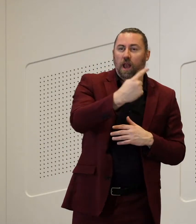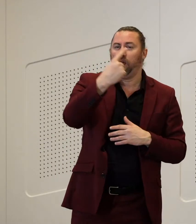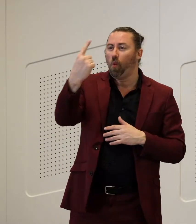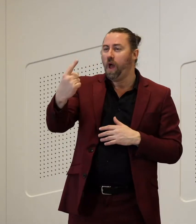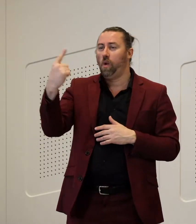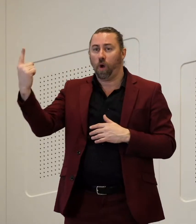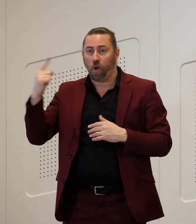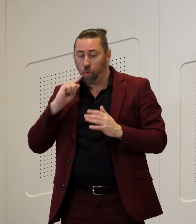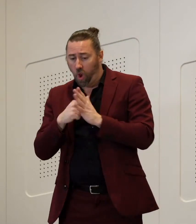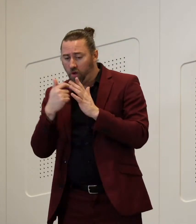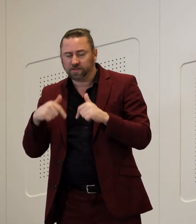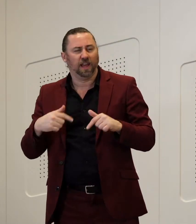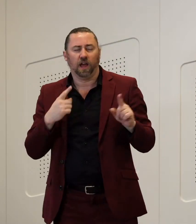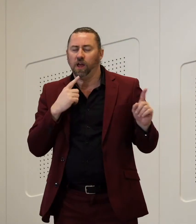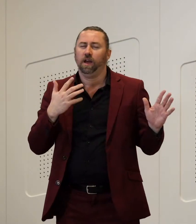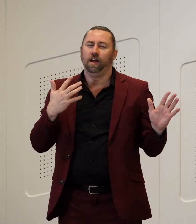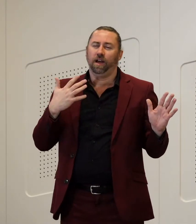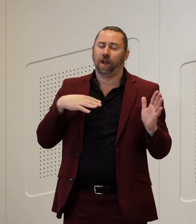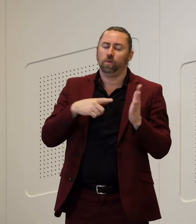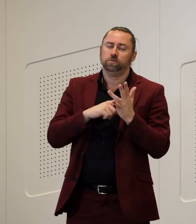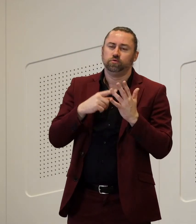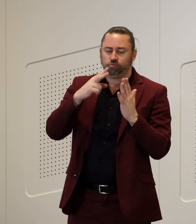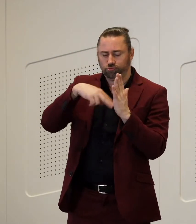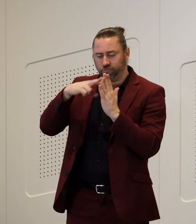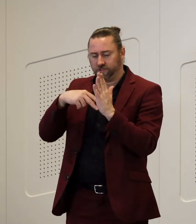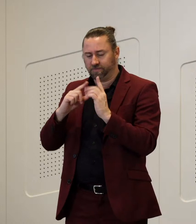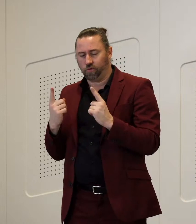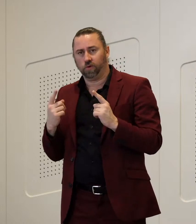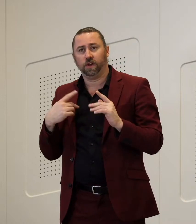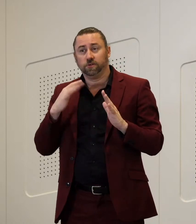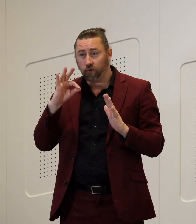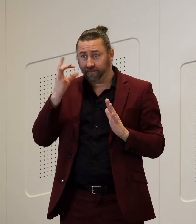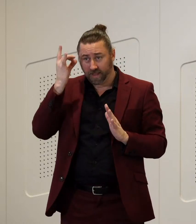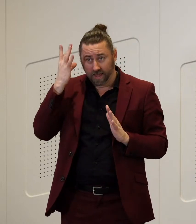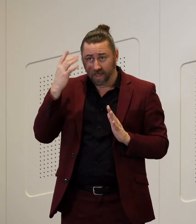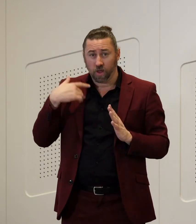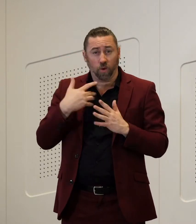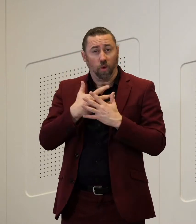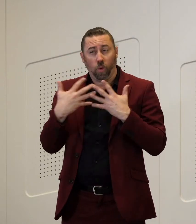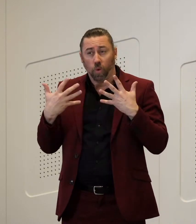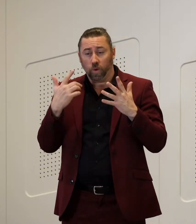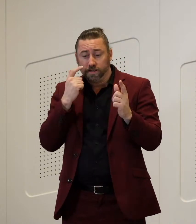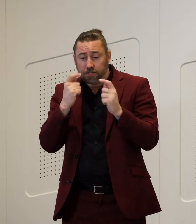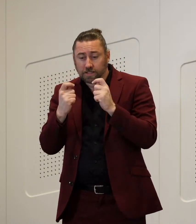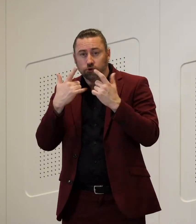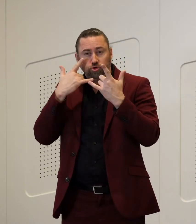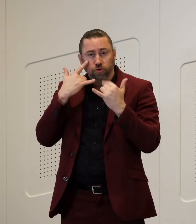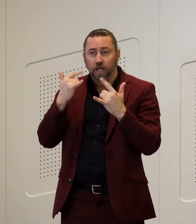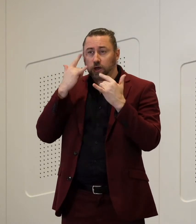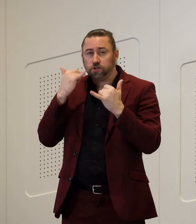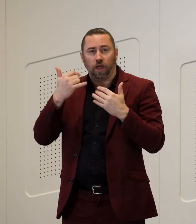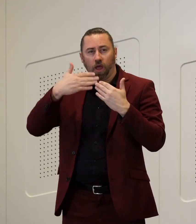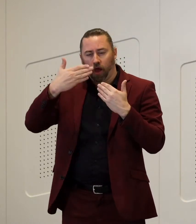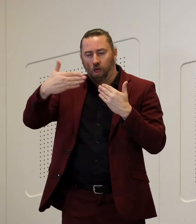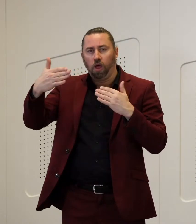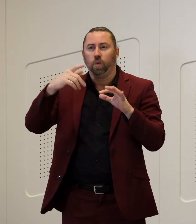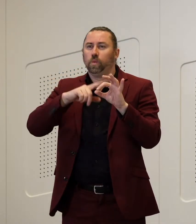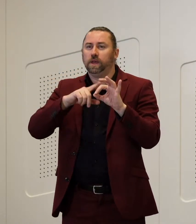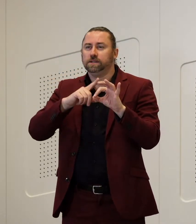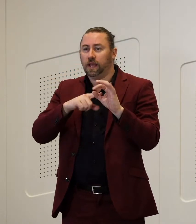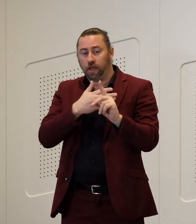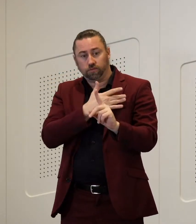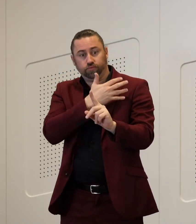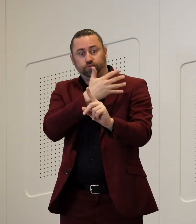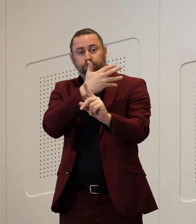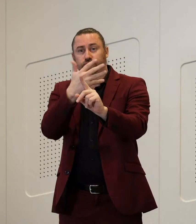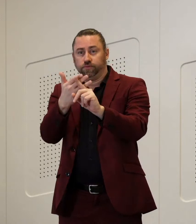just have to get the information. We've got to remember, though, we've done an enormous amount of testing in Queensland over the last few weeks